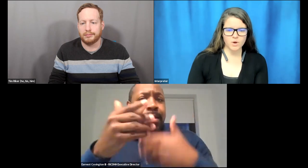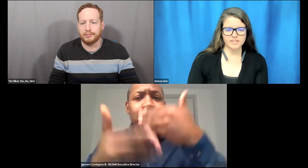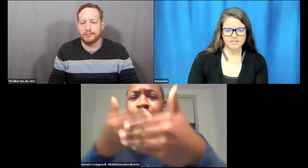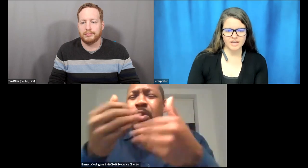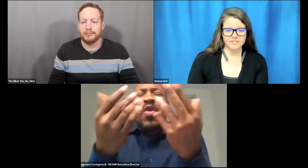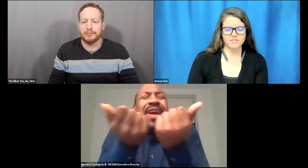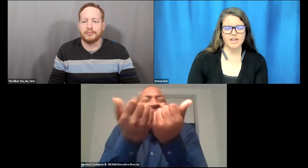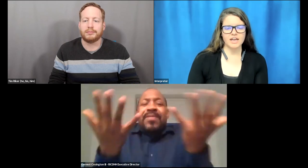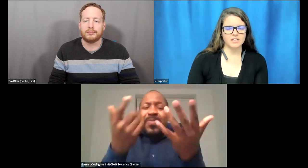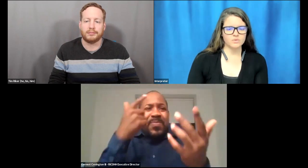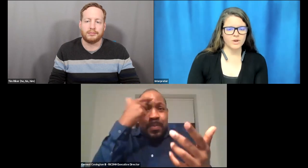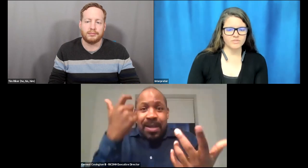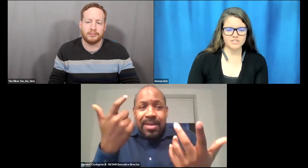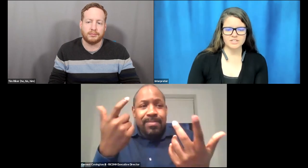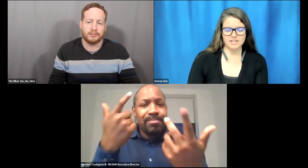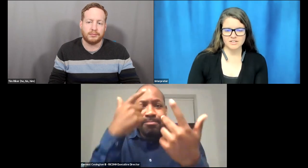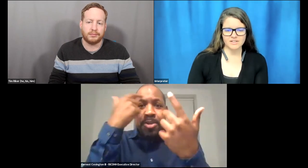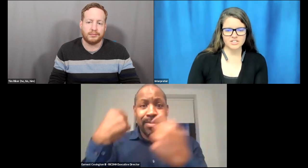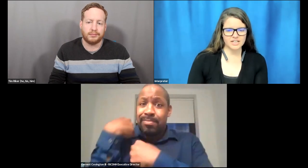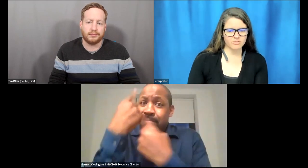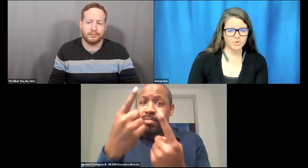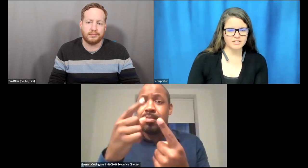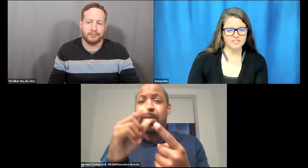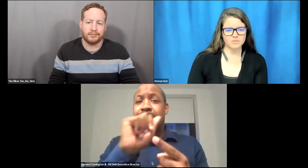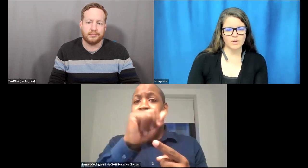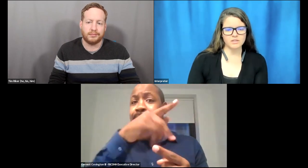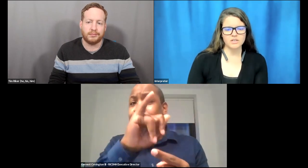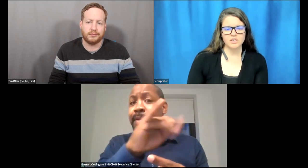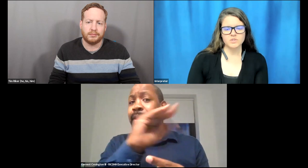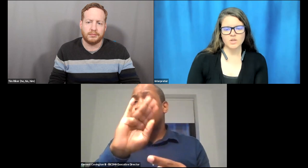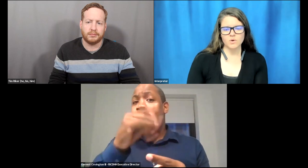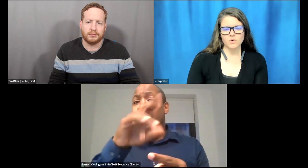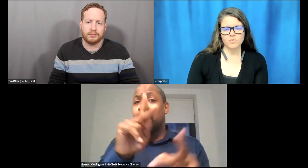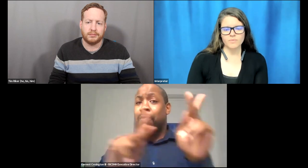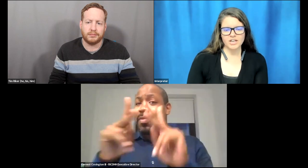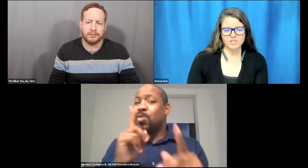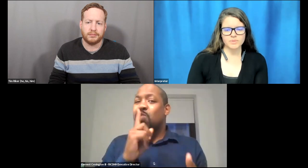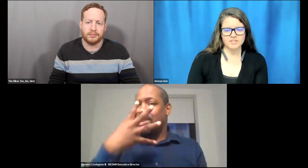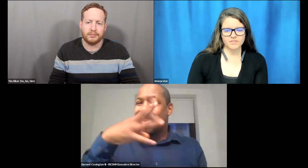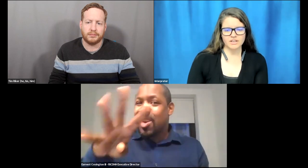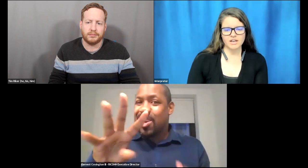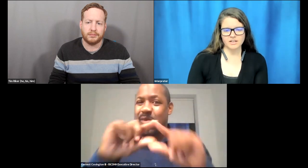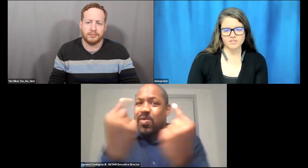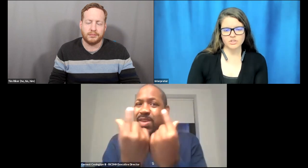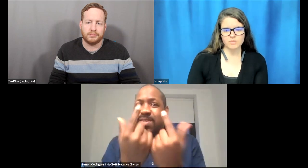quality life and whatever is needed in the legislative process as well. So from the Asia Pacific and Islander